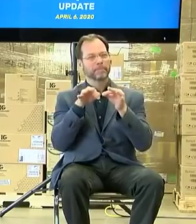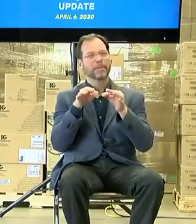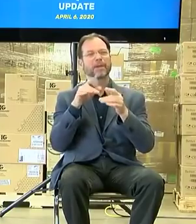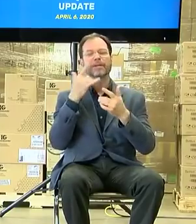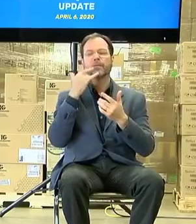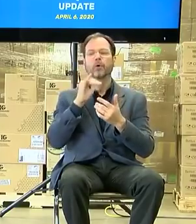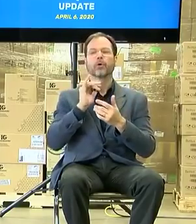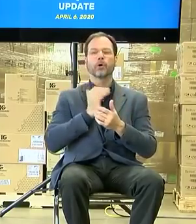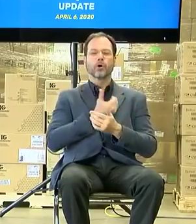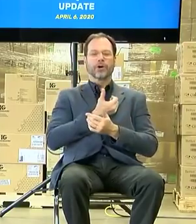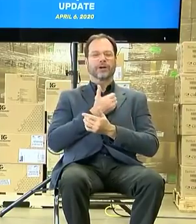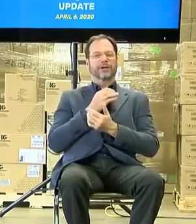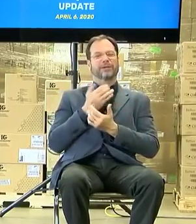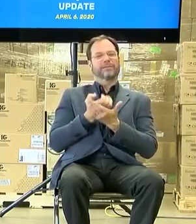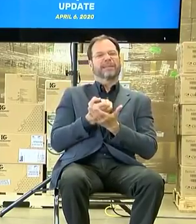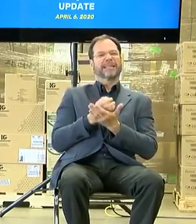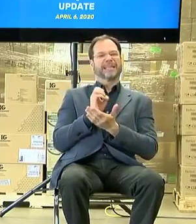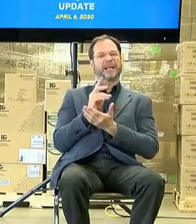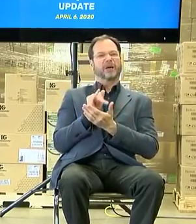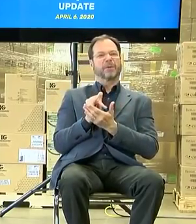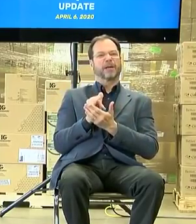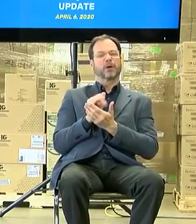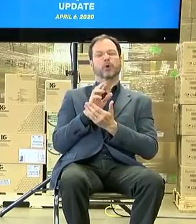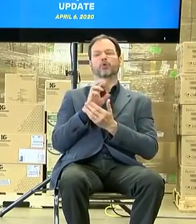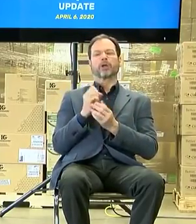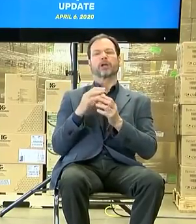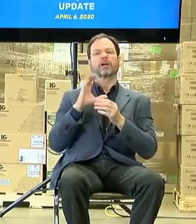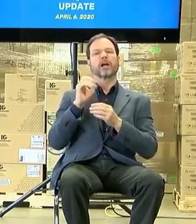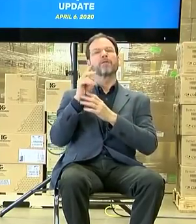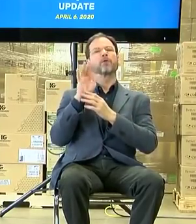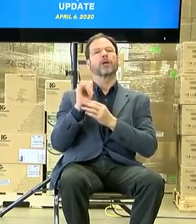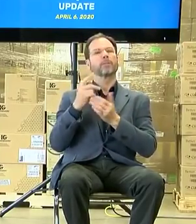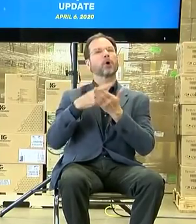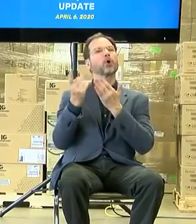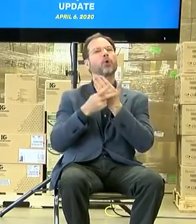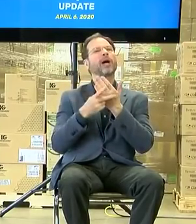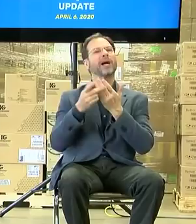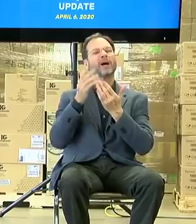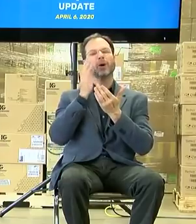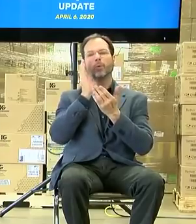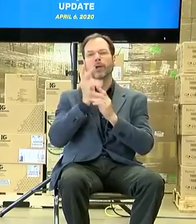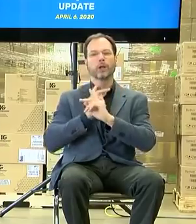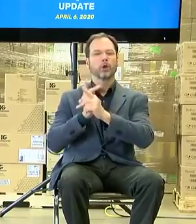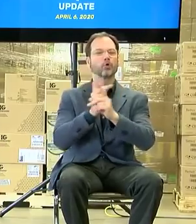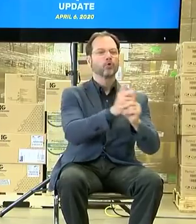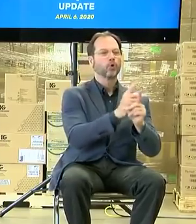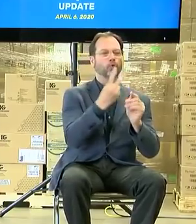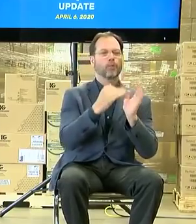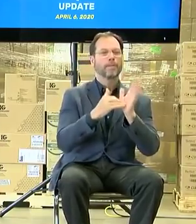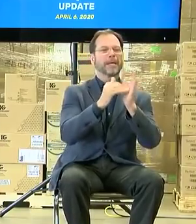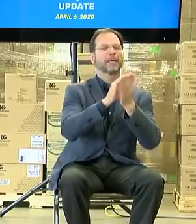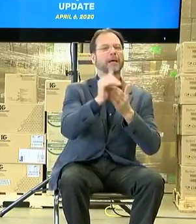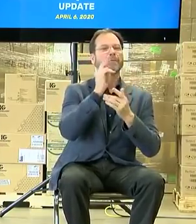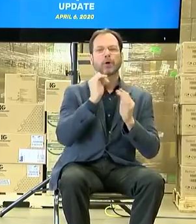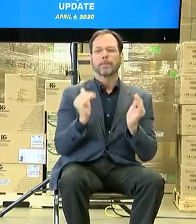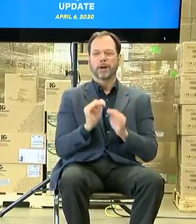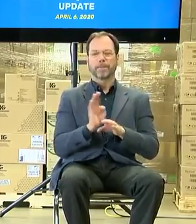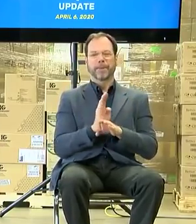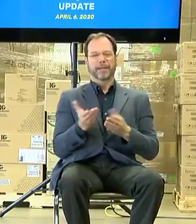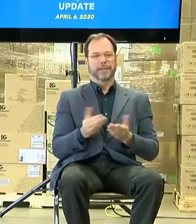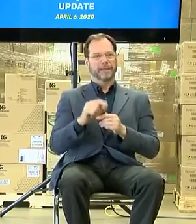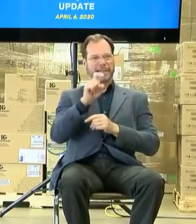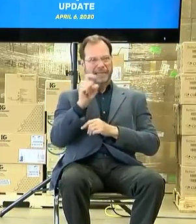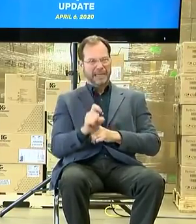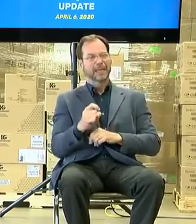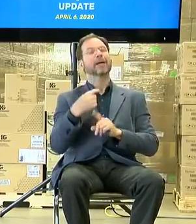Recovery Program. This is a program that provides $2 million of loans for small businesses here in Texas,